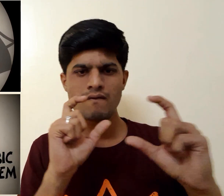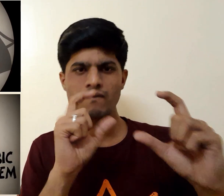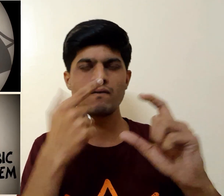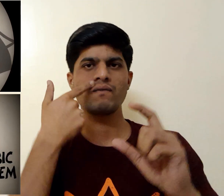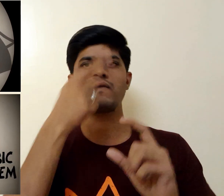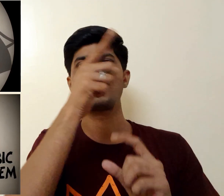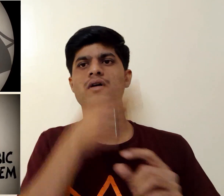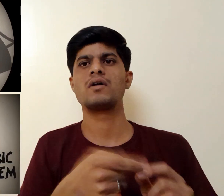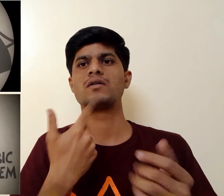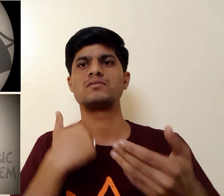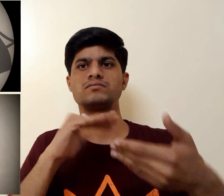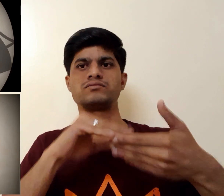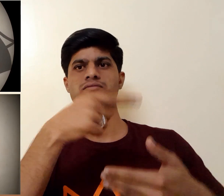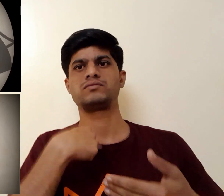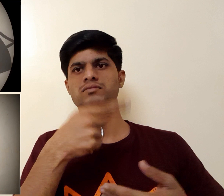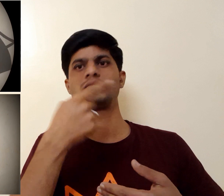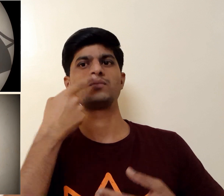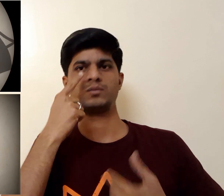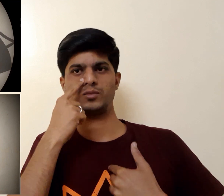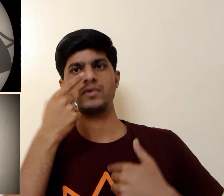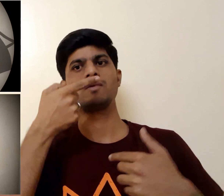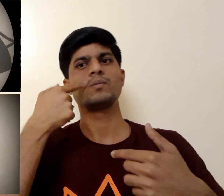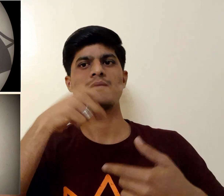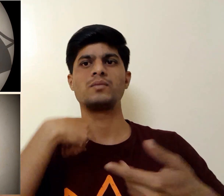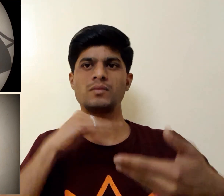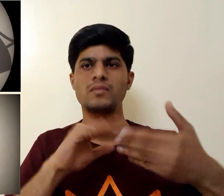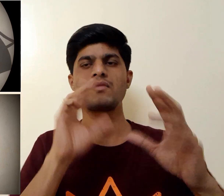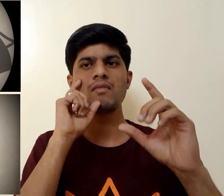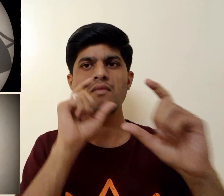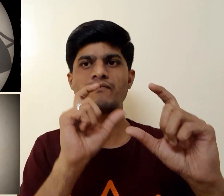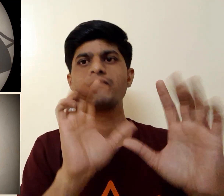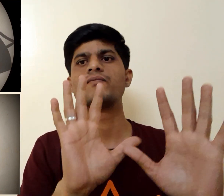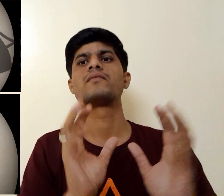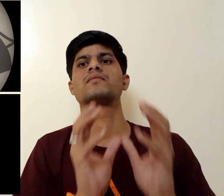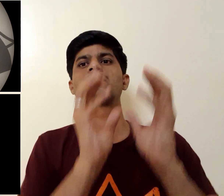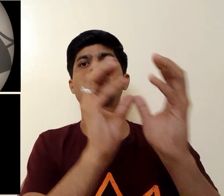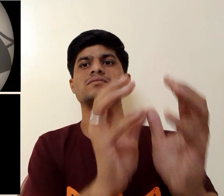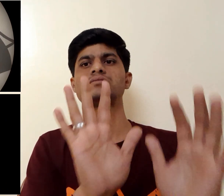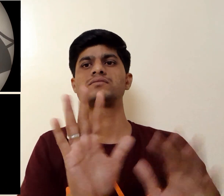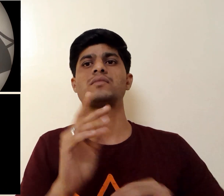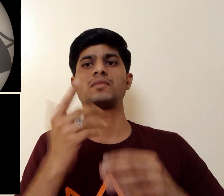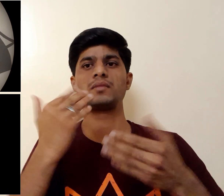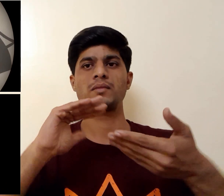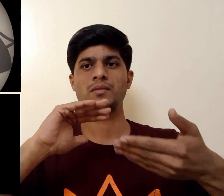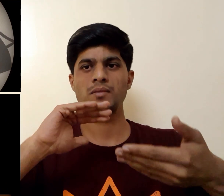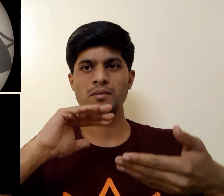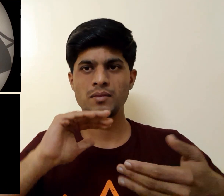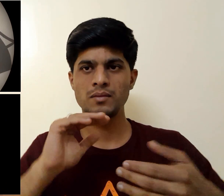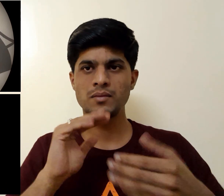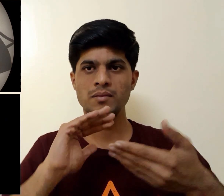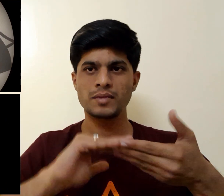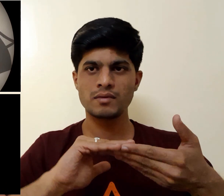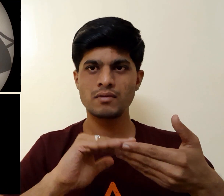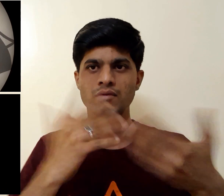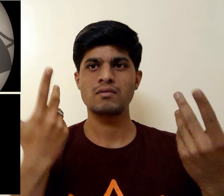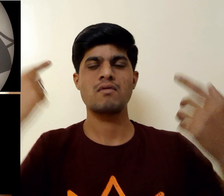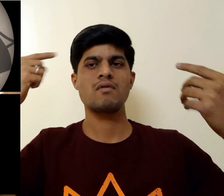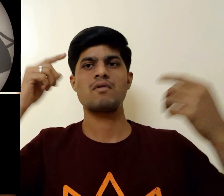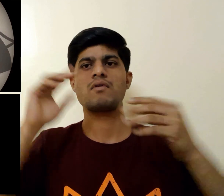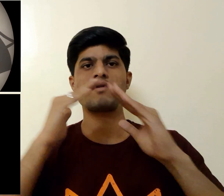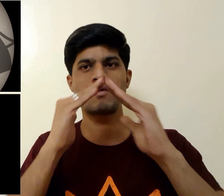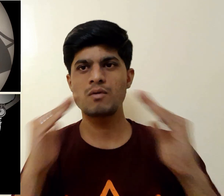cortex. The limbic system, located deep within the brain, is responsible for our basic survival